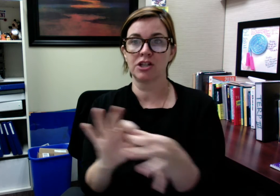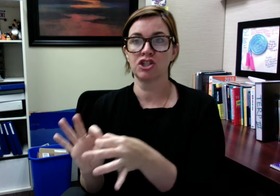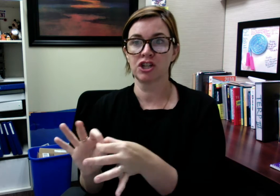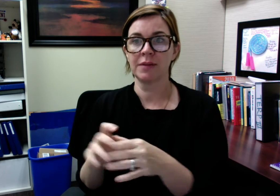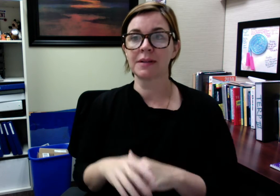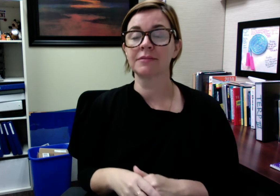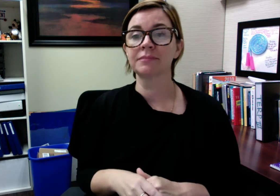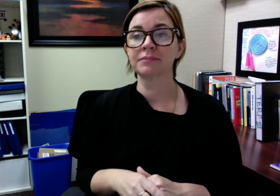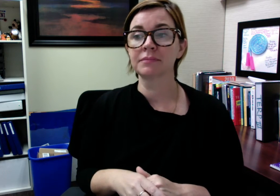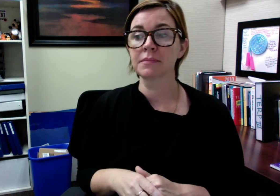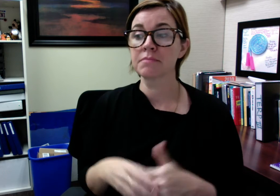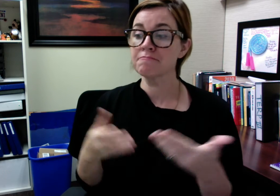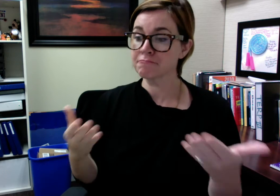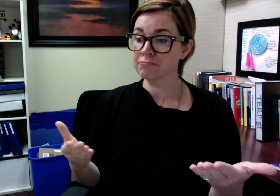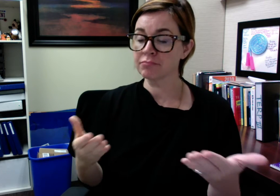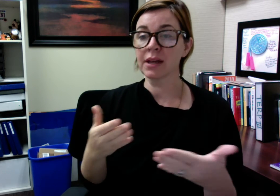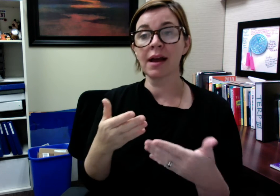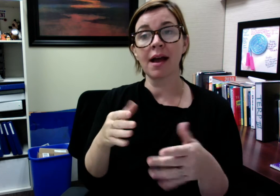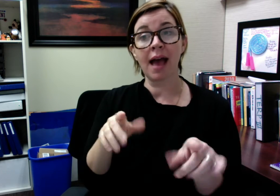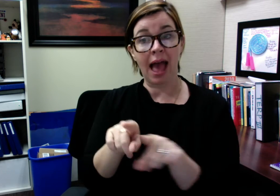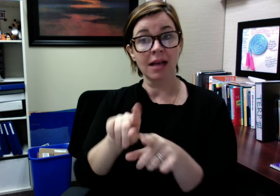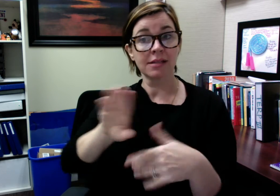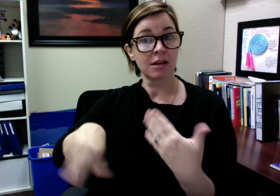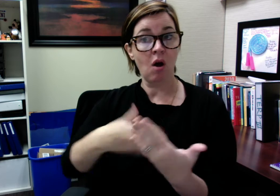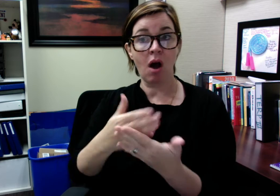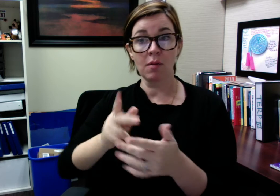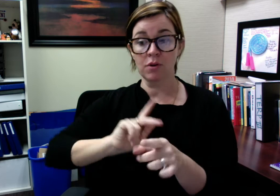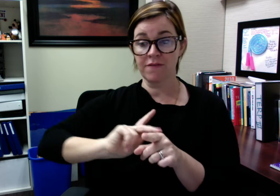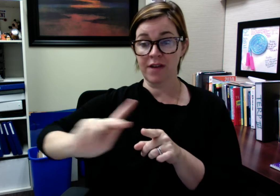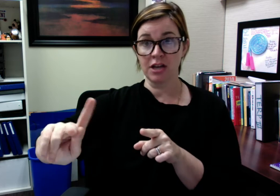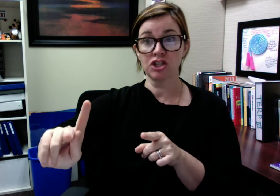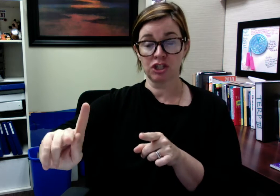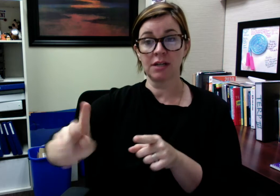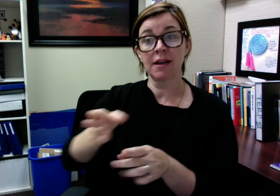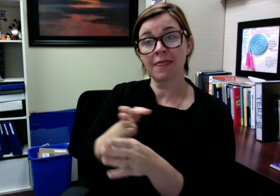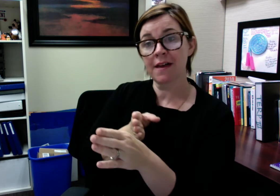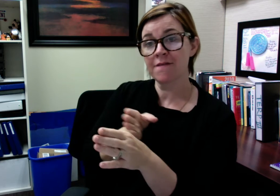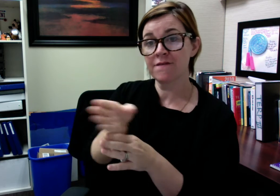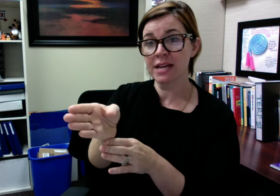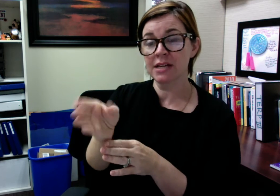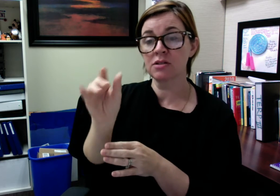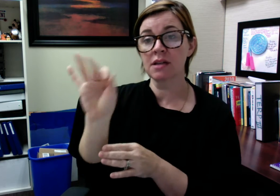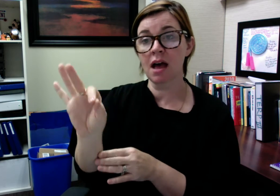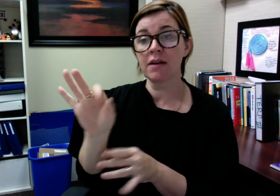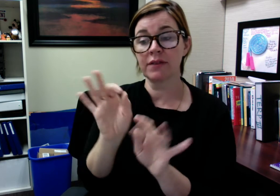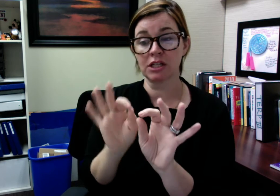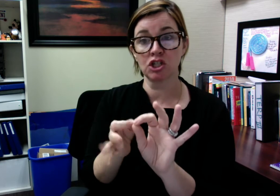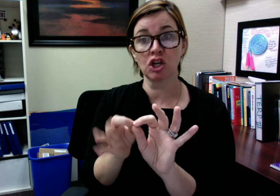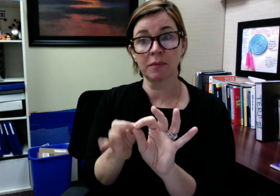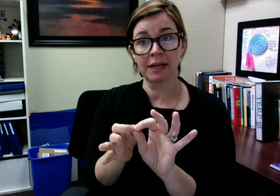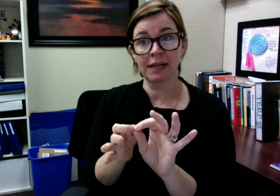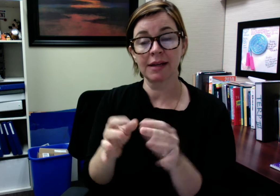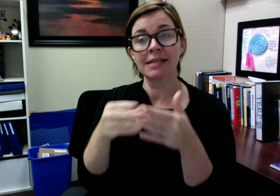As in all professions, the field of interpreting is guided by ethical principles.